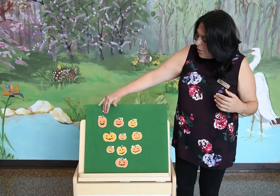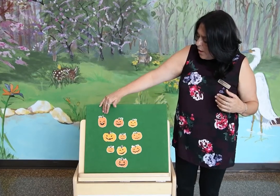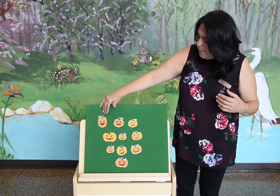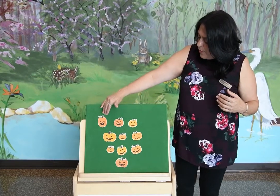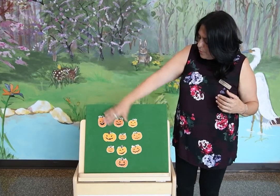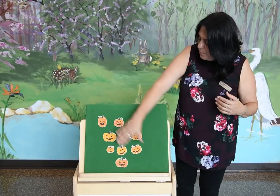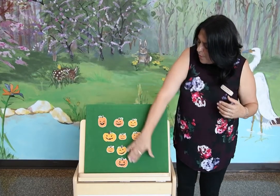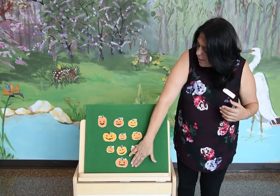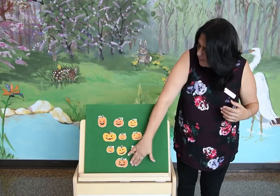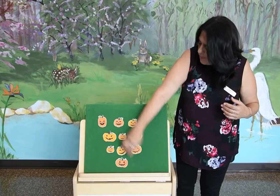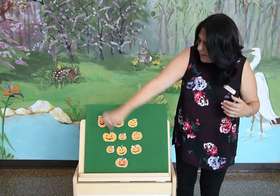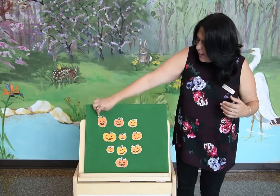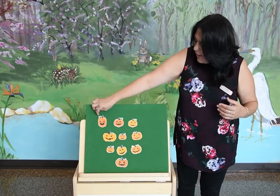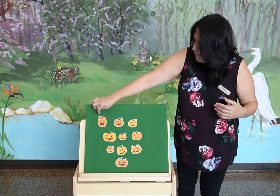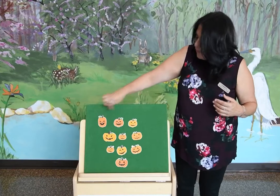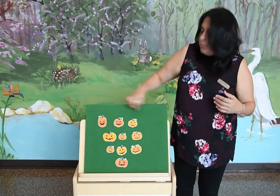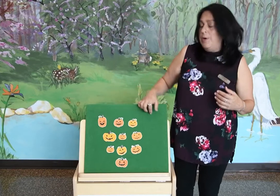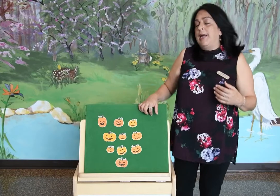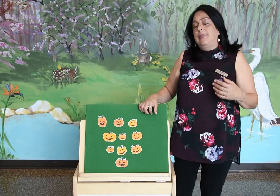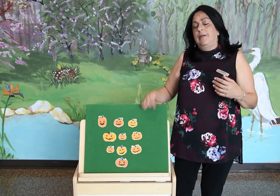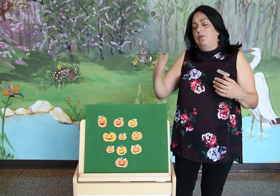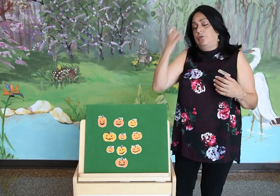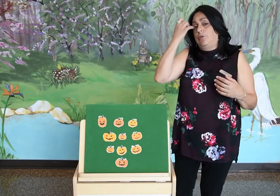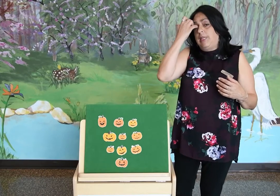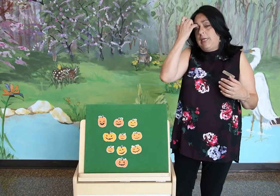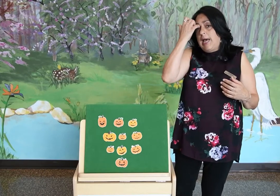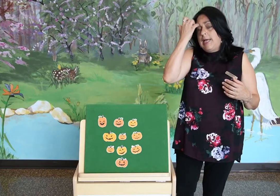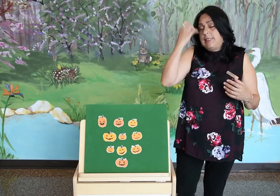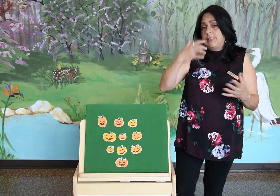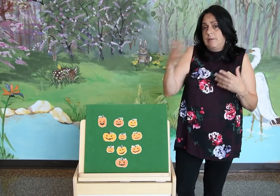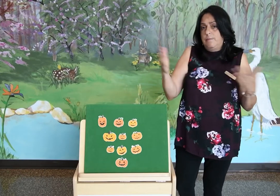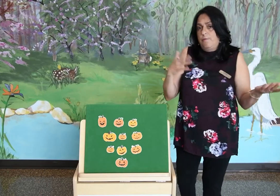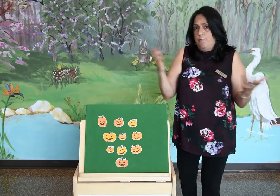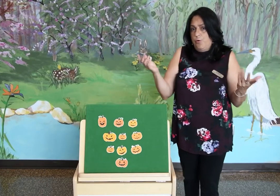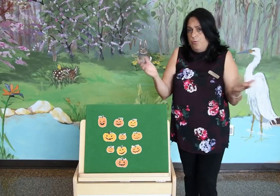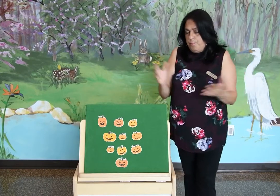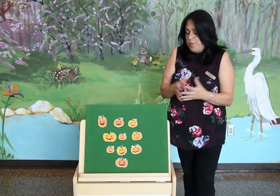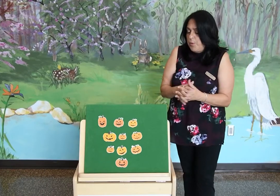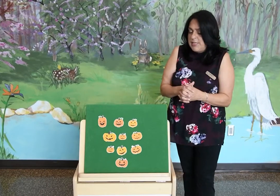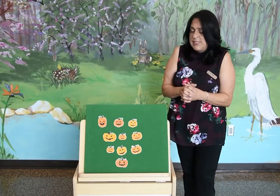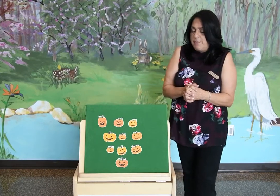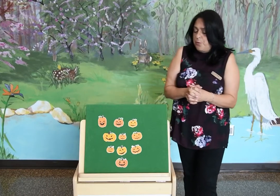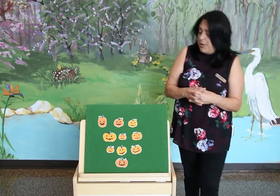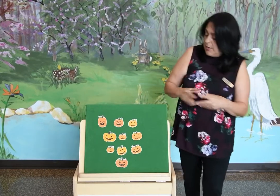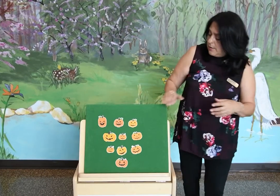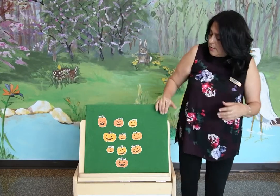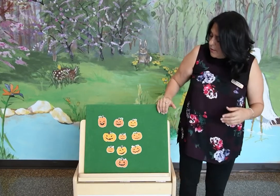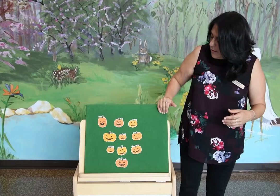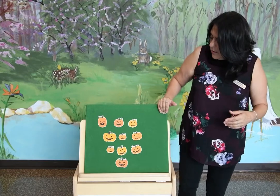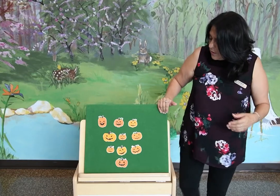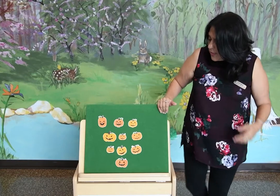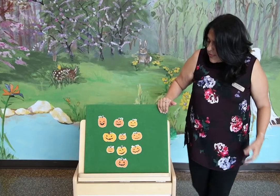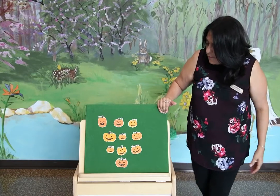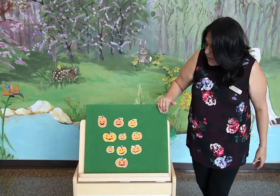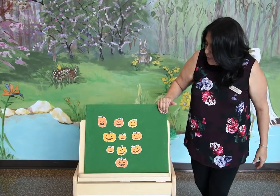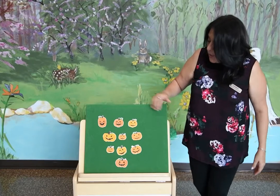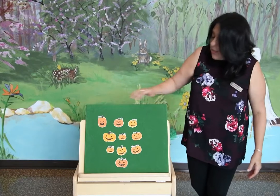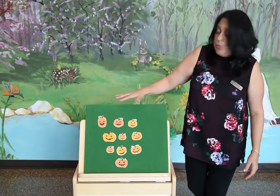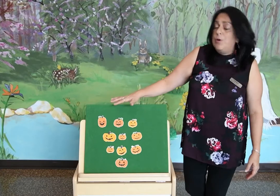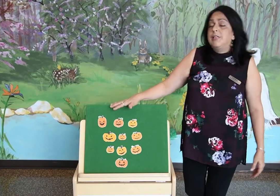top to bottom, left to right. Train the eyes for when it's time to breathe. You guys are ready? We're gonna do a